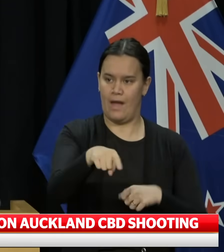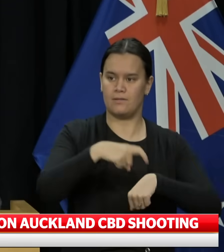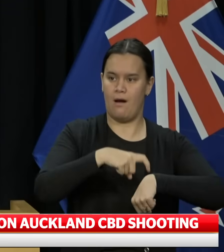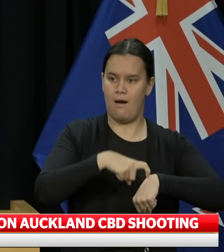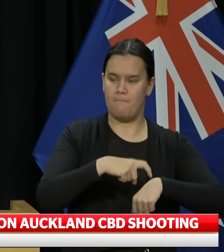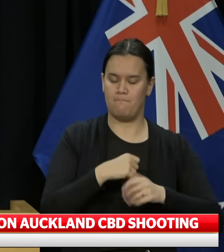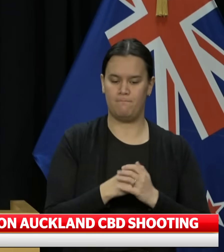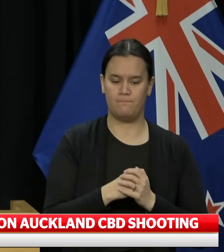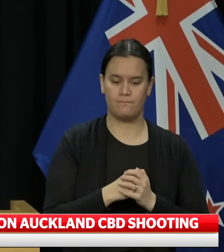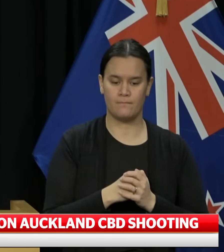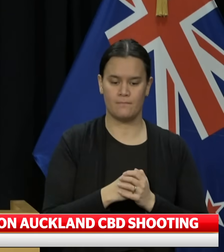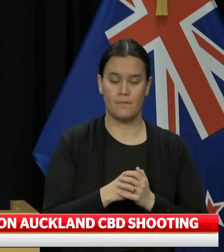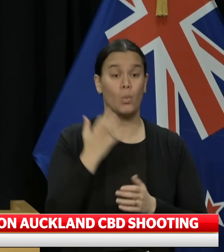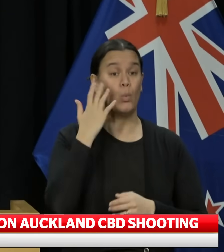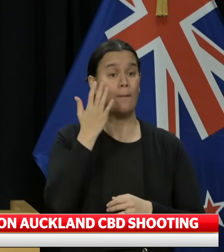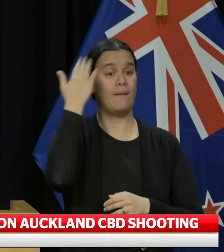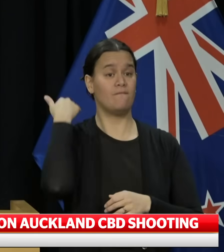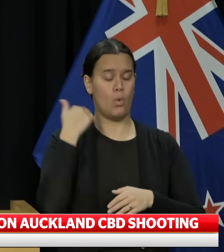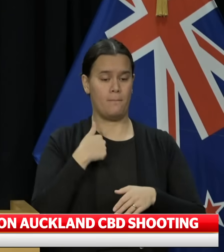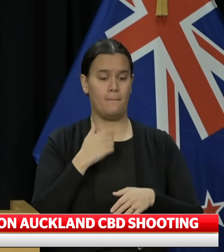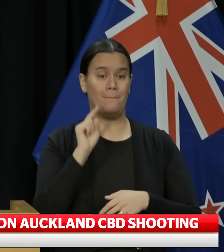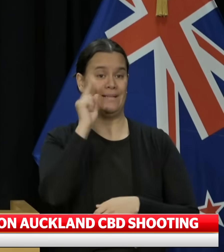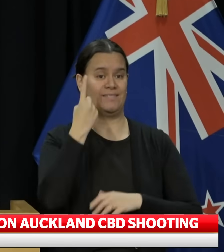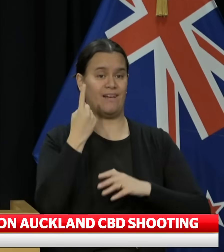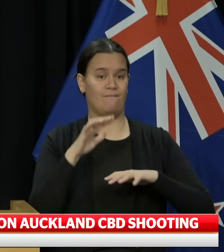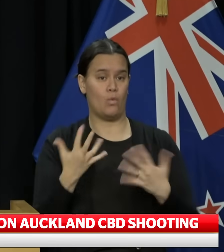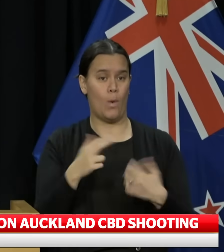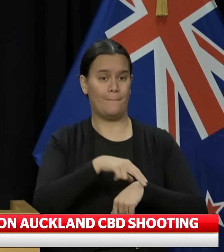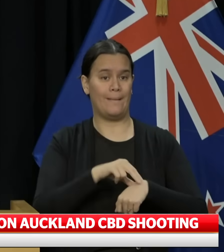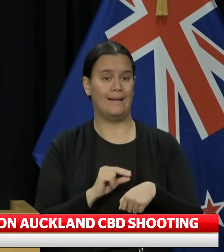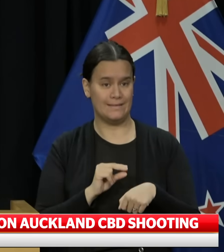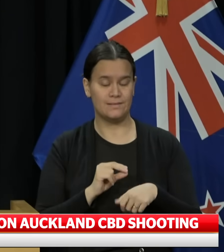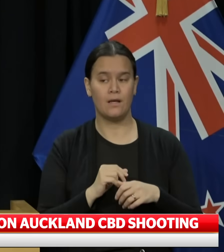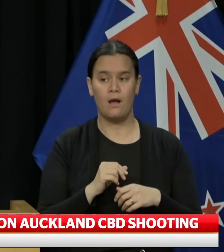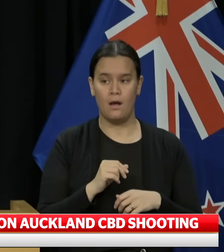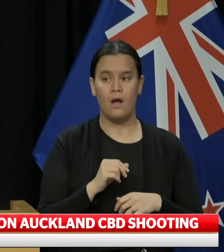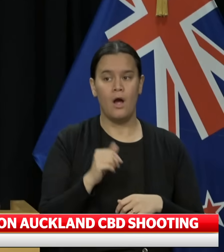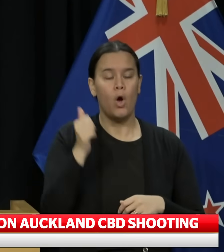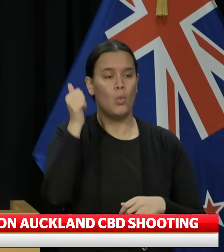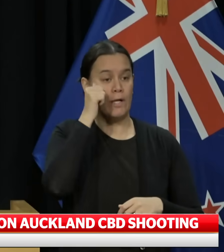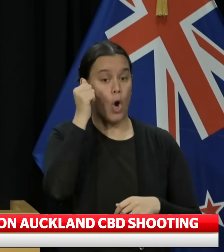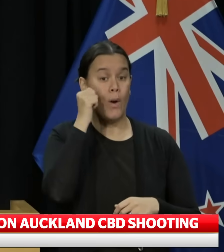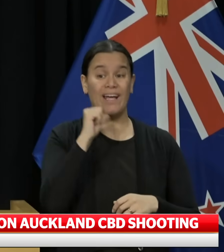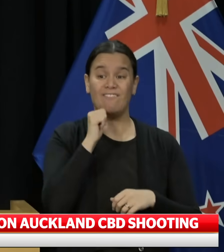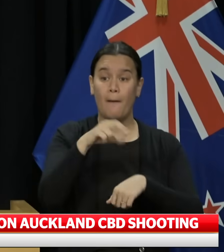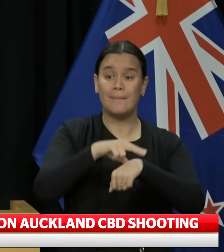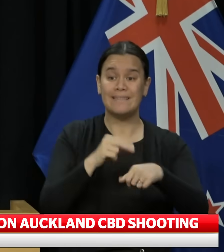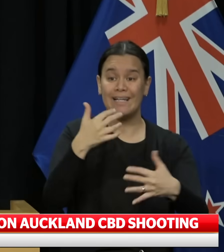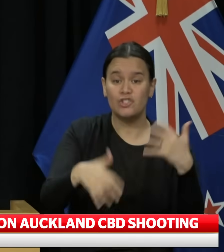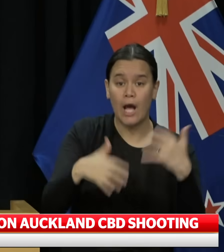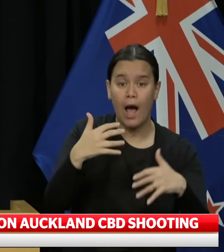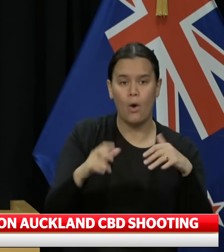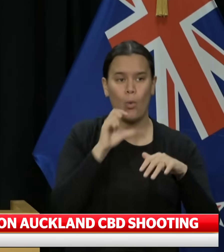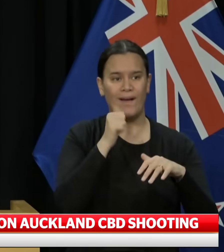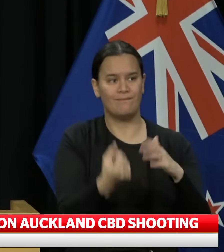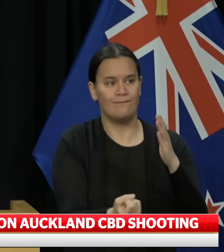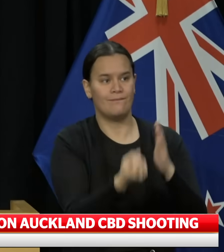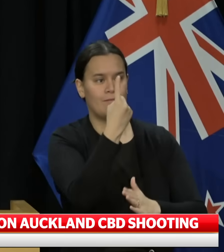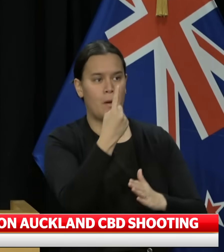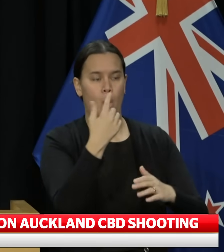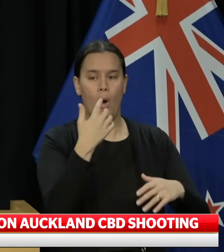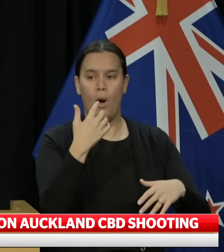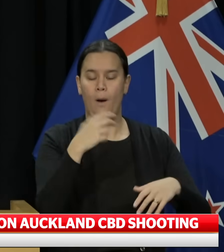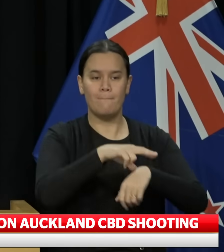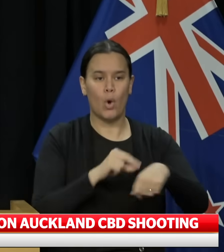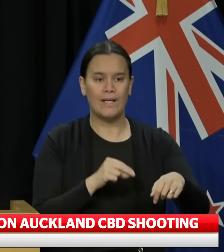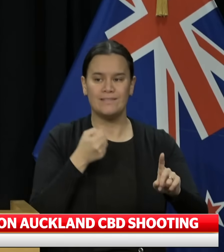of Police, that when these things happen, the entire Blue whānau feel this. And so in any incident like this,